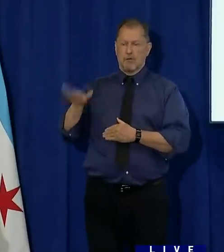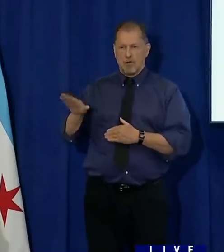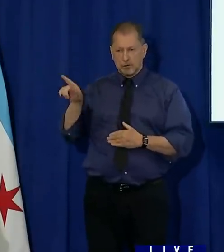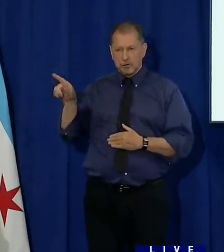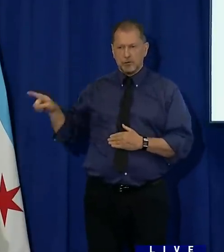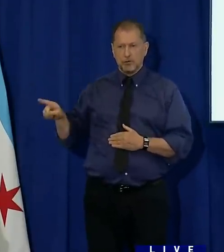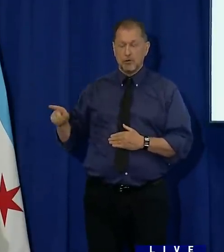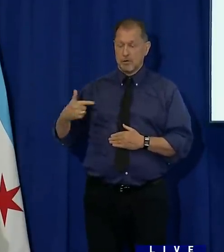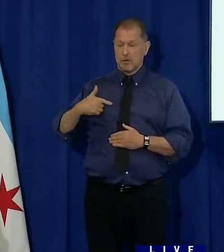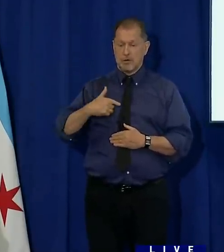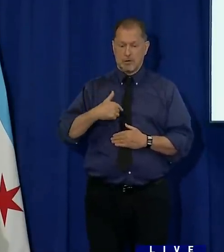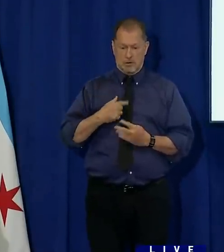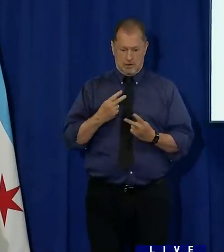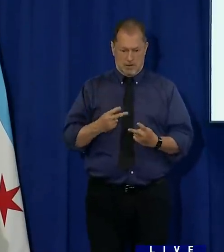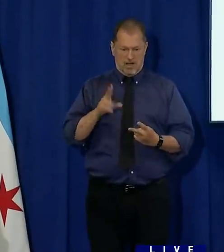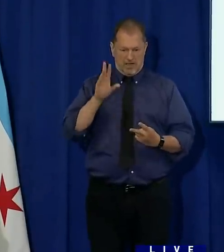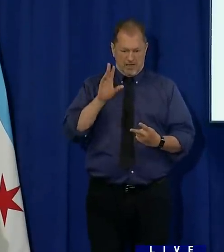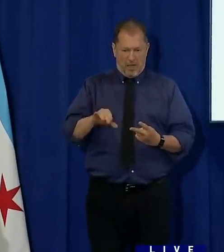embarrassment to me.